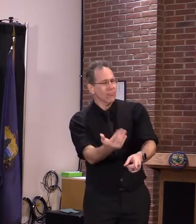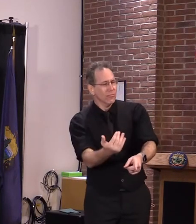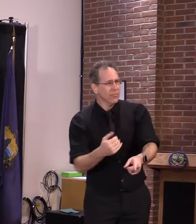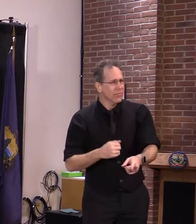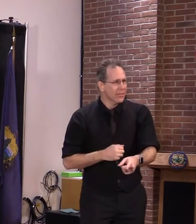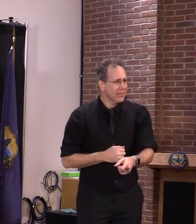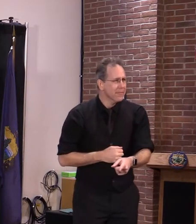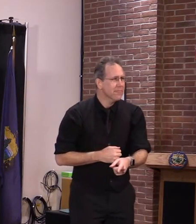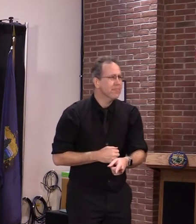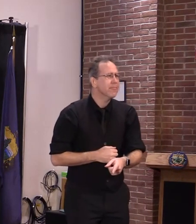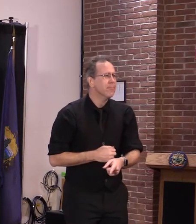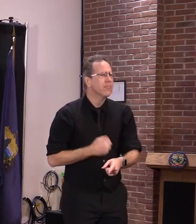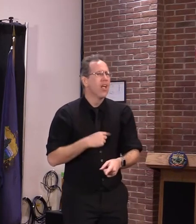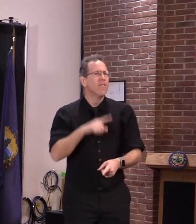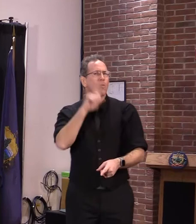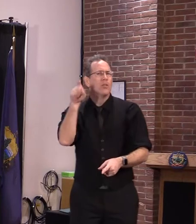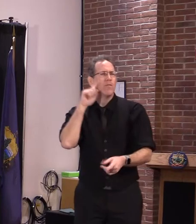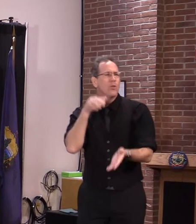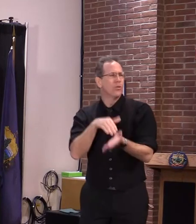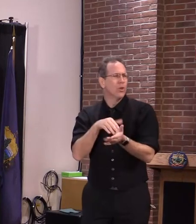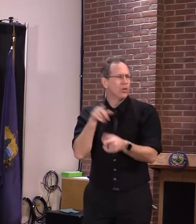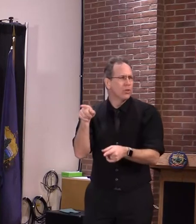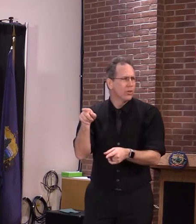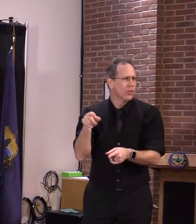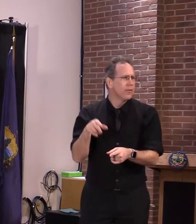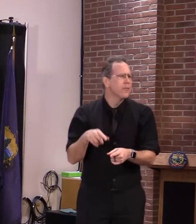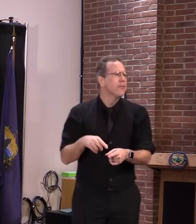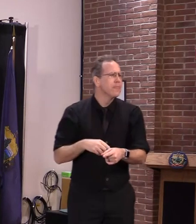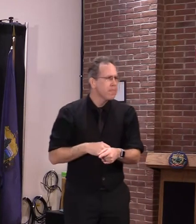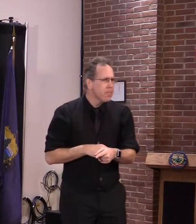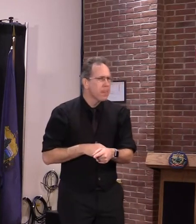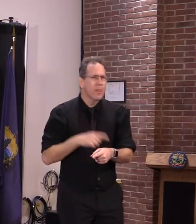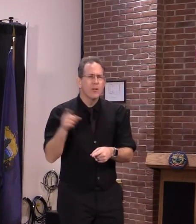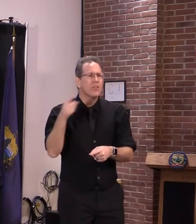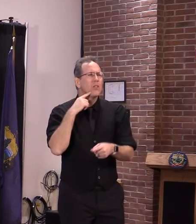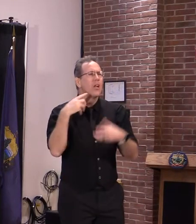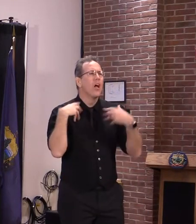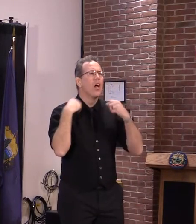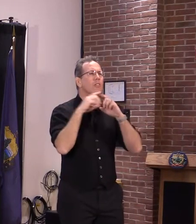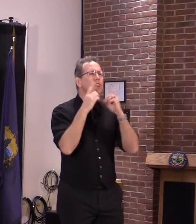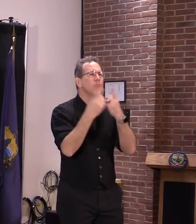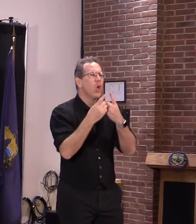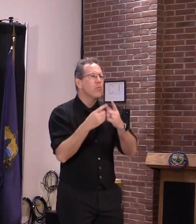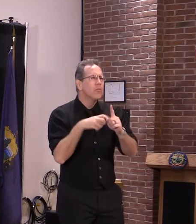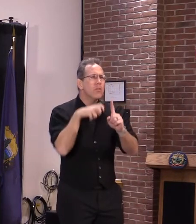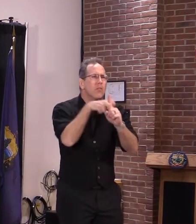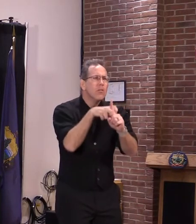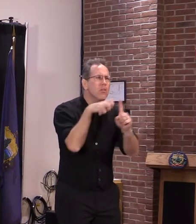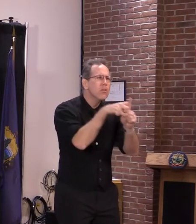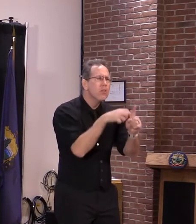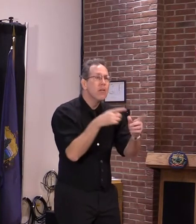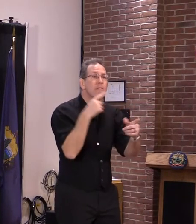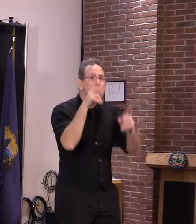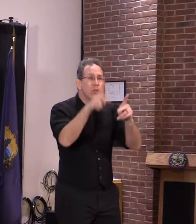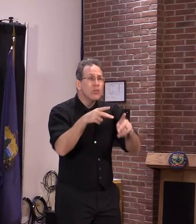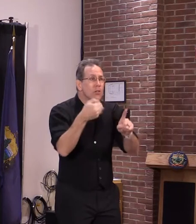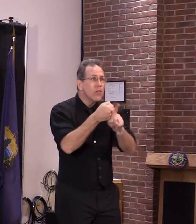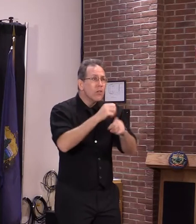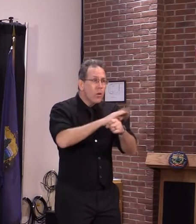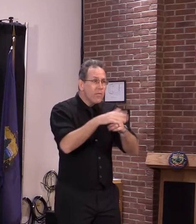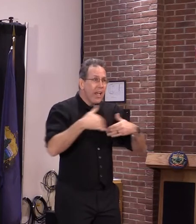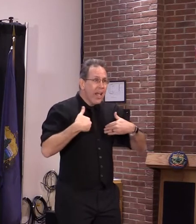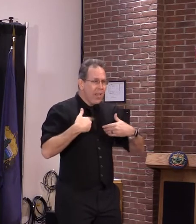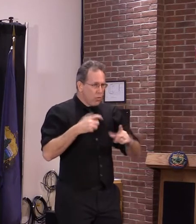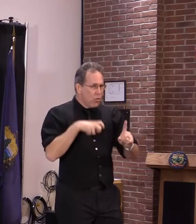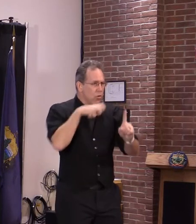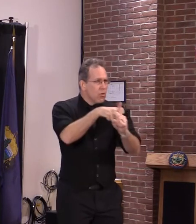health department calls, they're calling very specifically to give people information about how to what to do if they test positive.